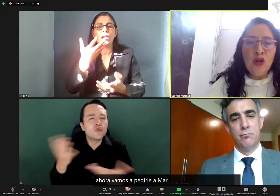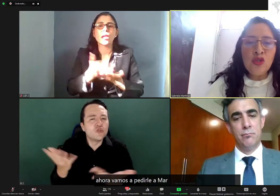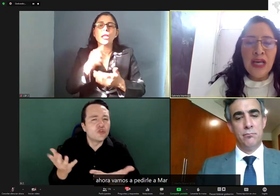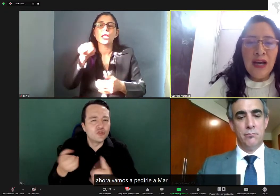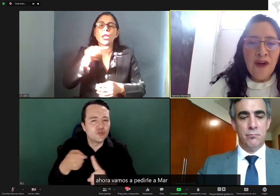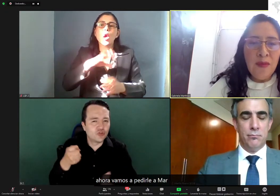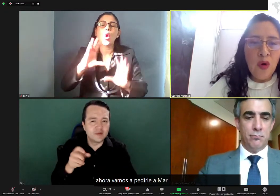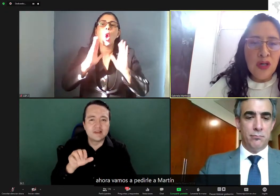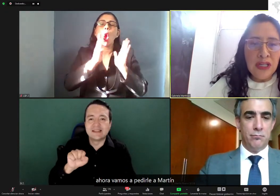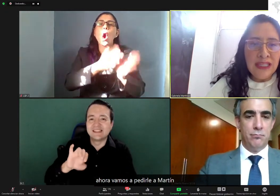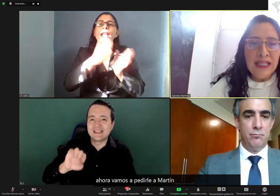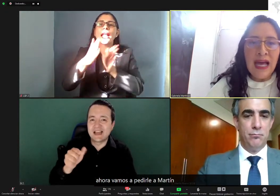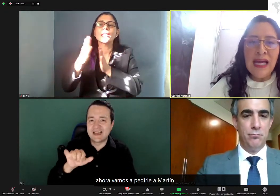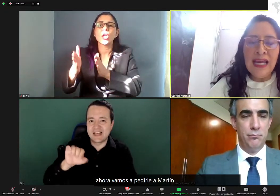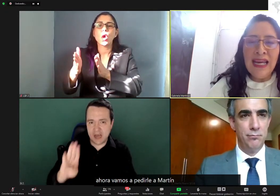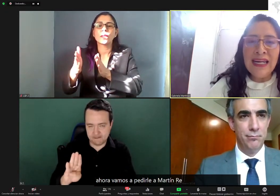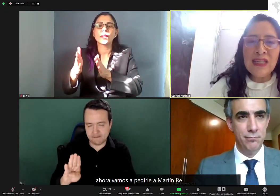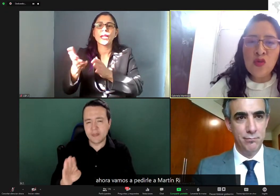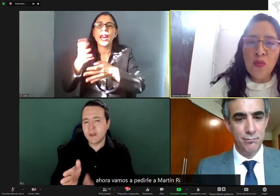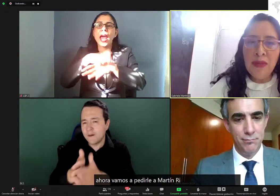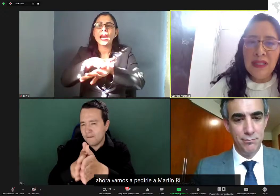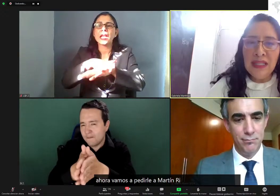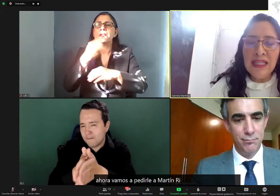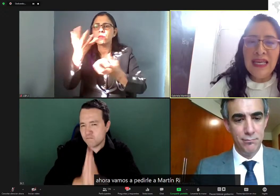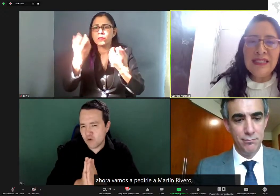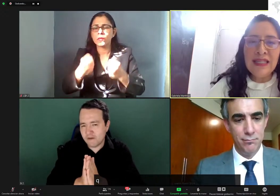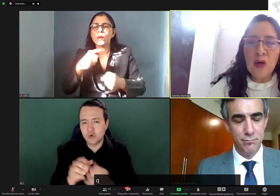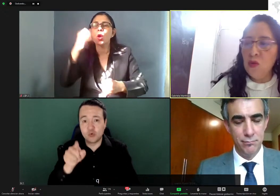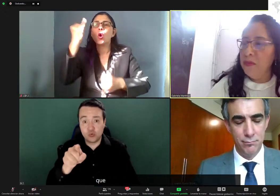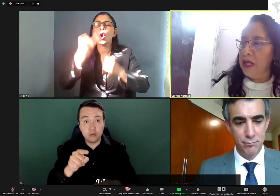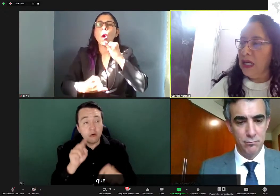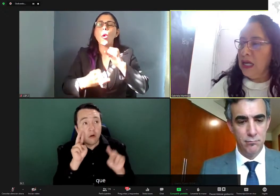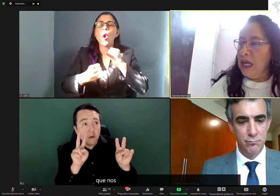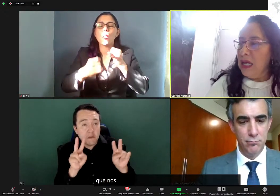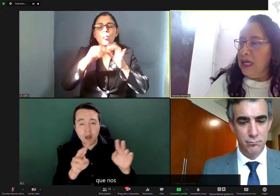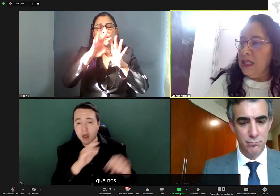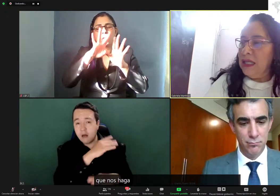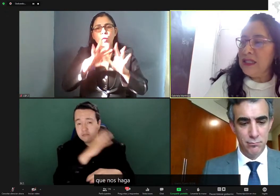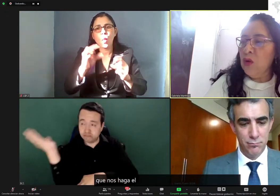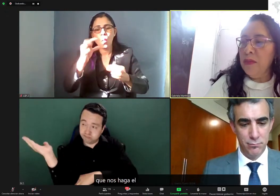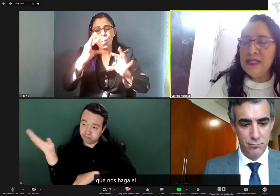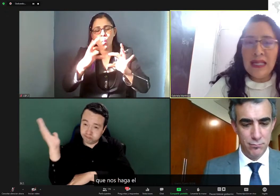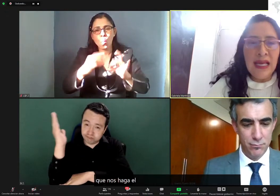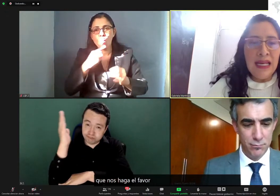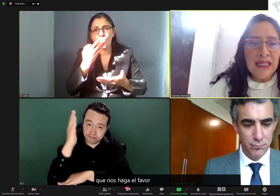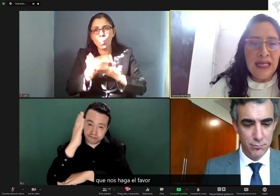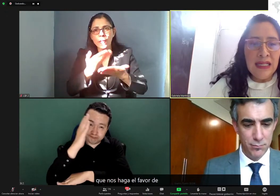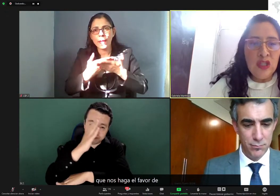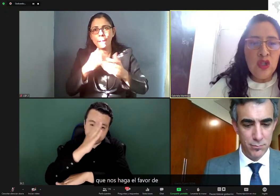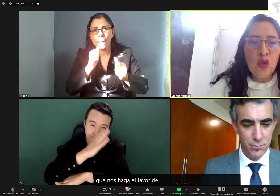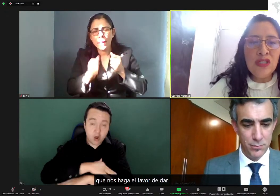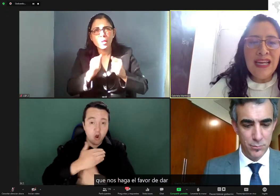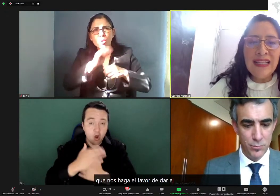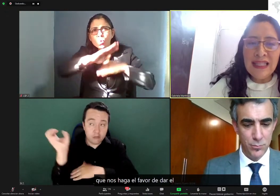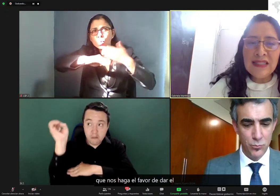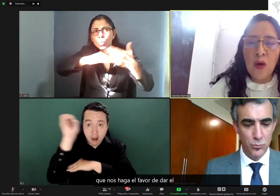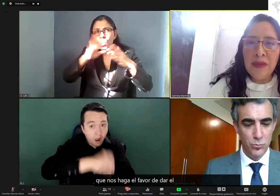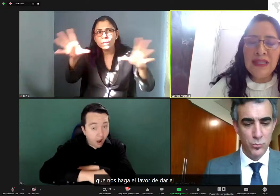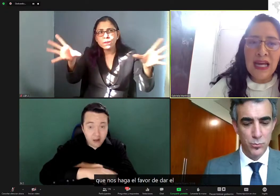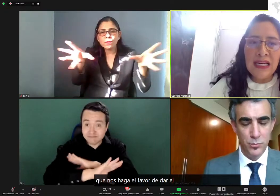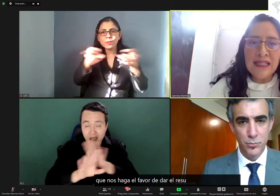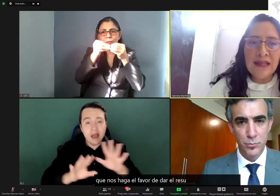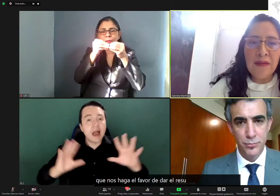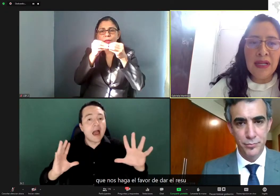saheef to please summarize this satellite